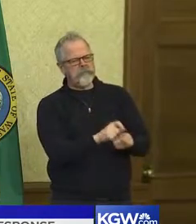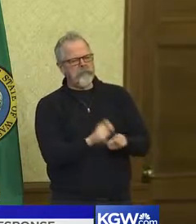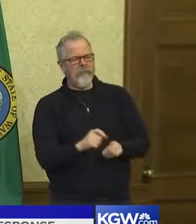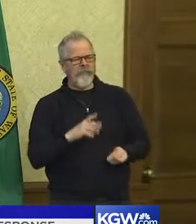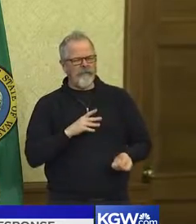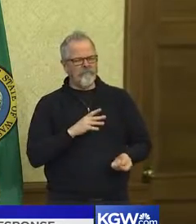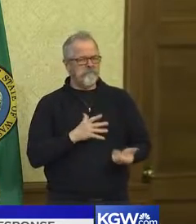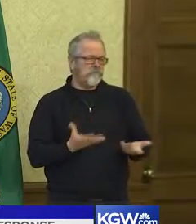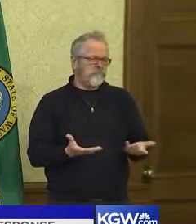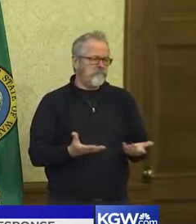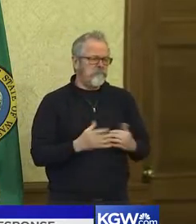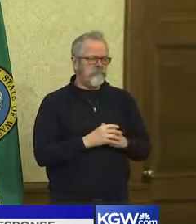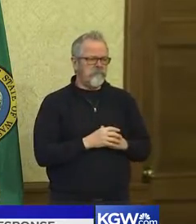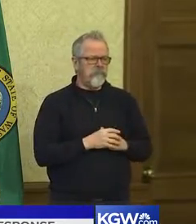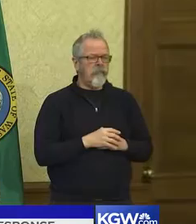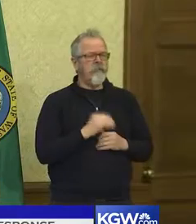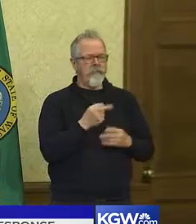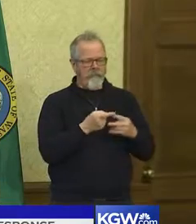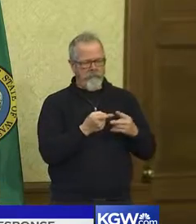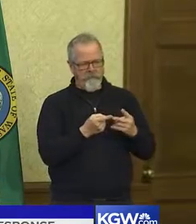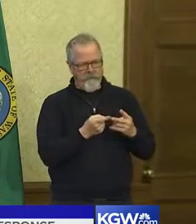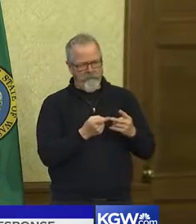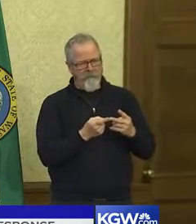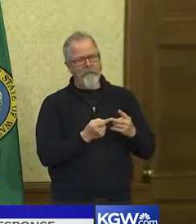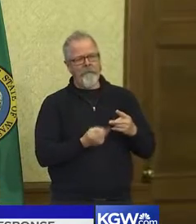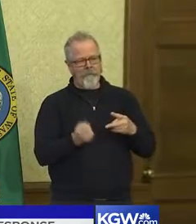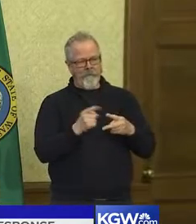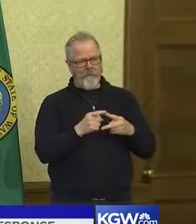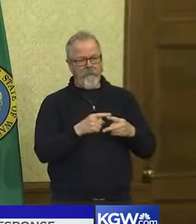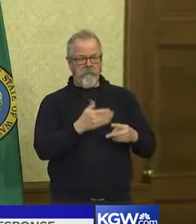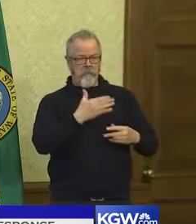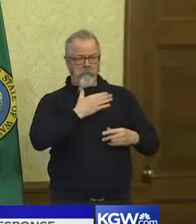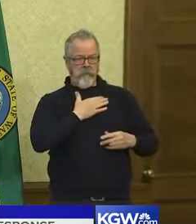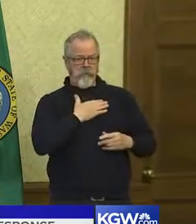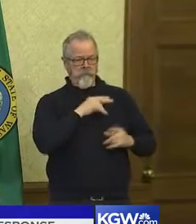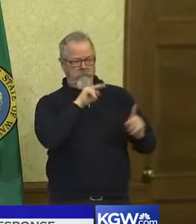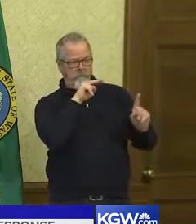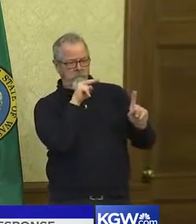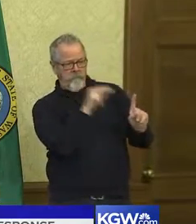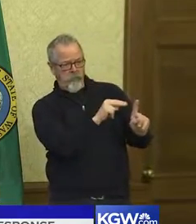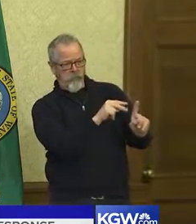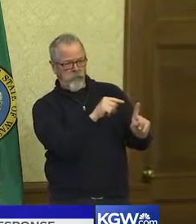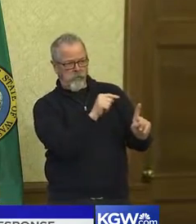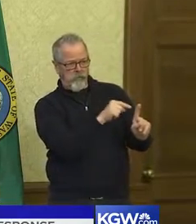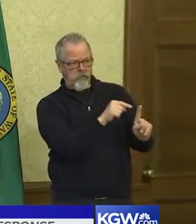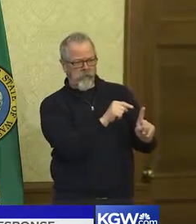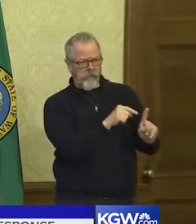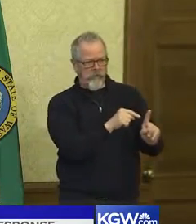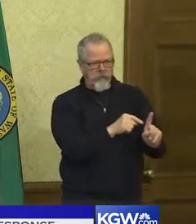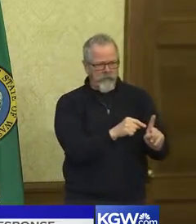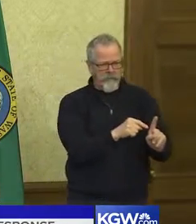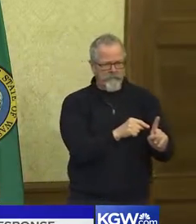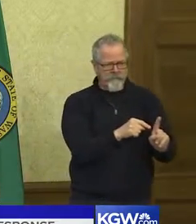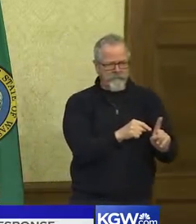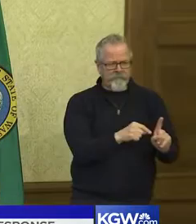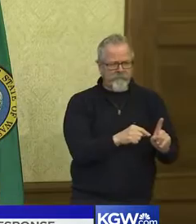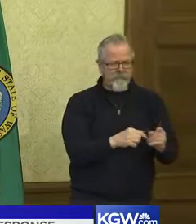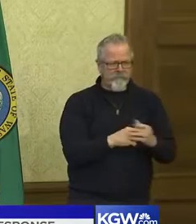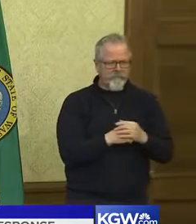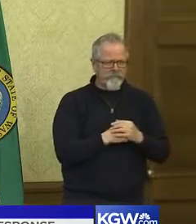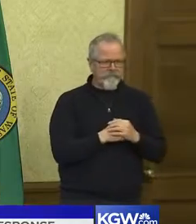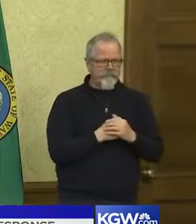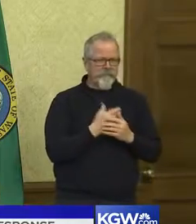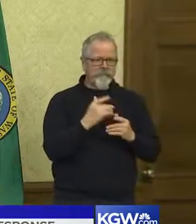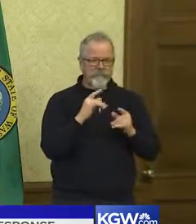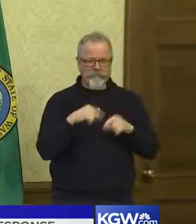should transition from a large social distancing strategy to a strategy of